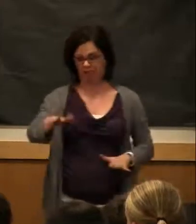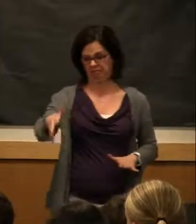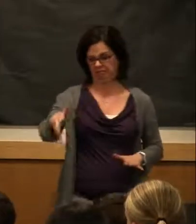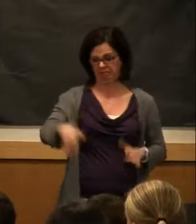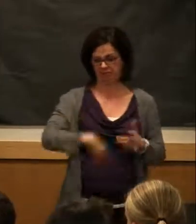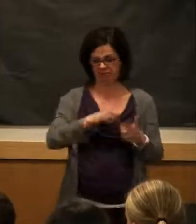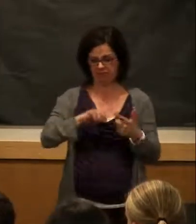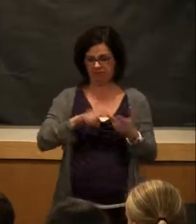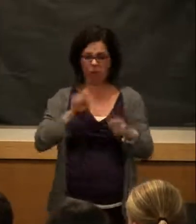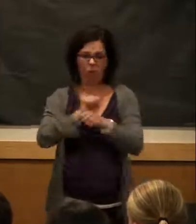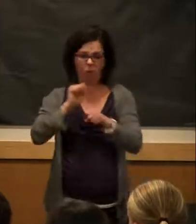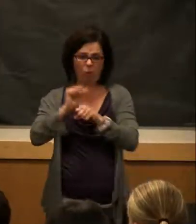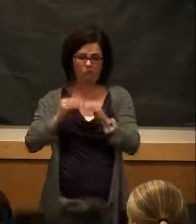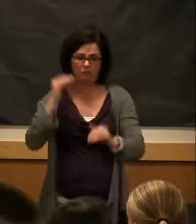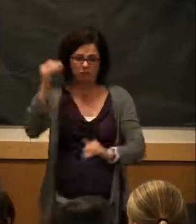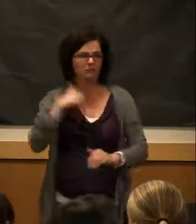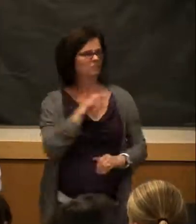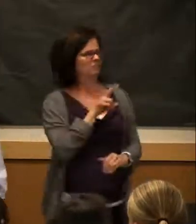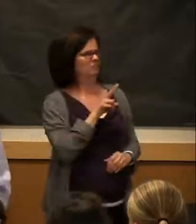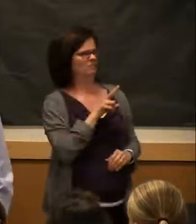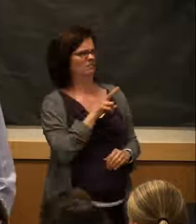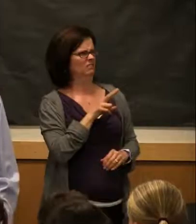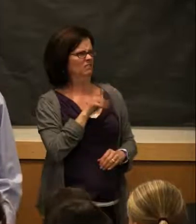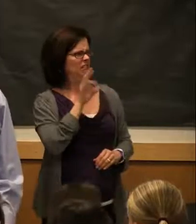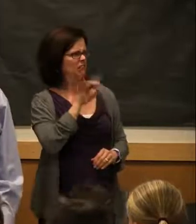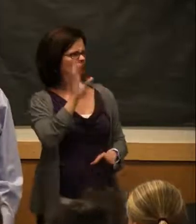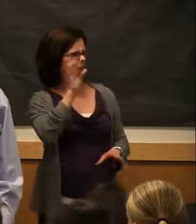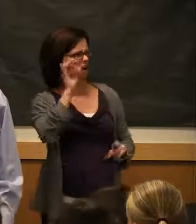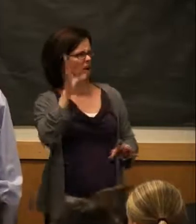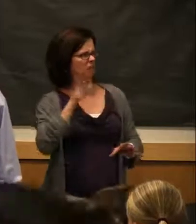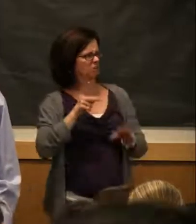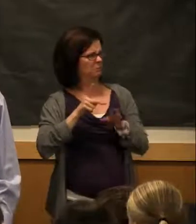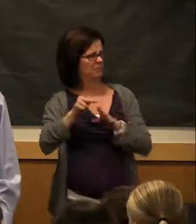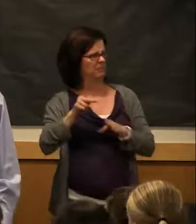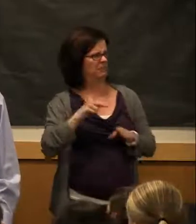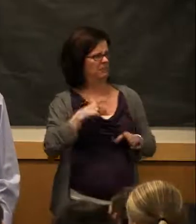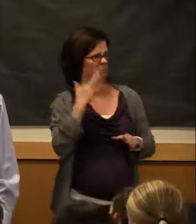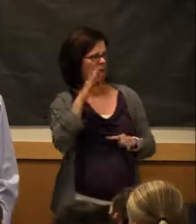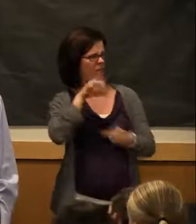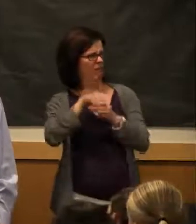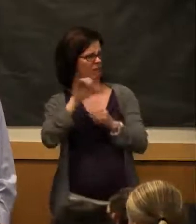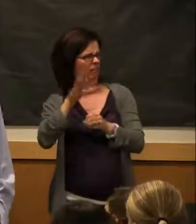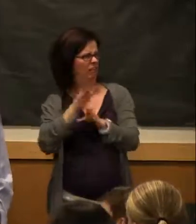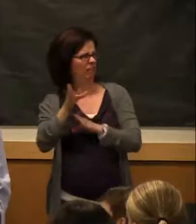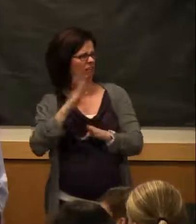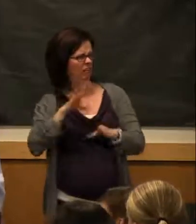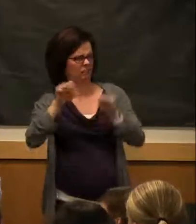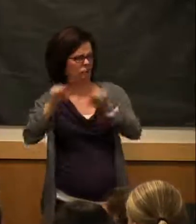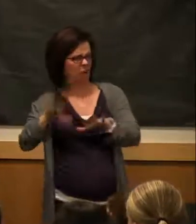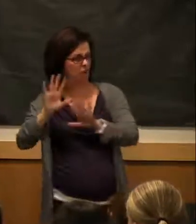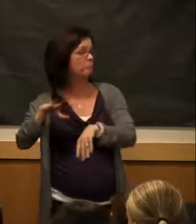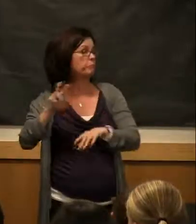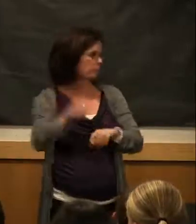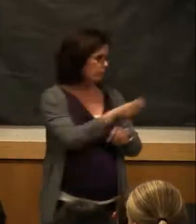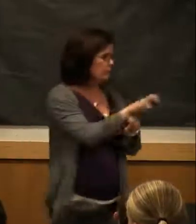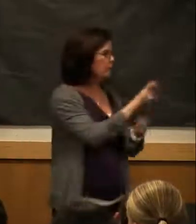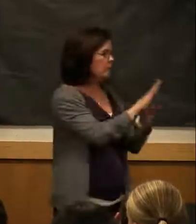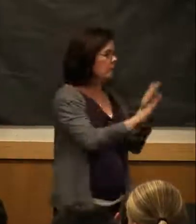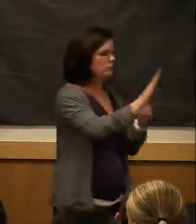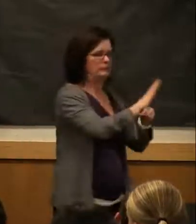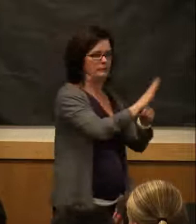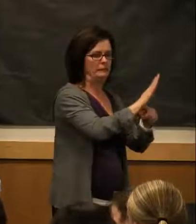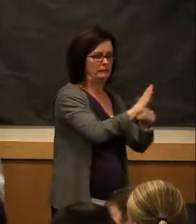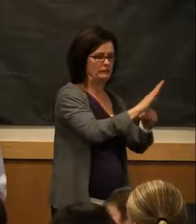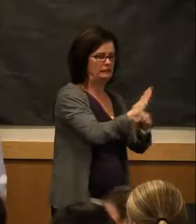like a pretty terrible profession to get into at that point. So I changed my major. I went to college as a business guy, and I thought,